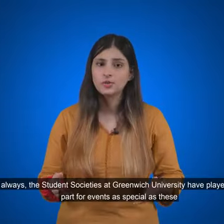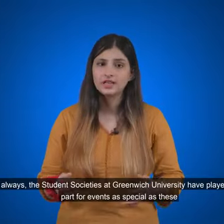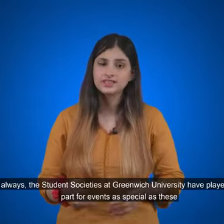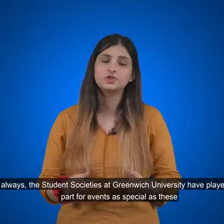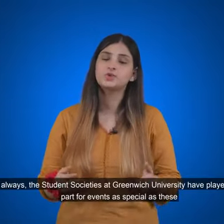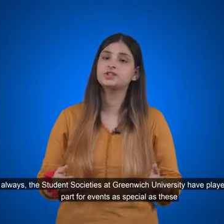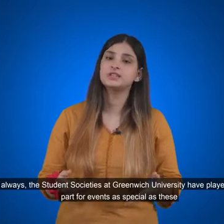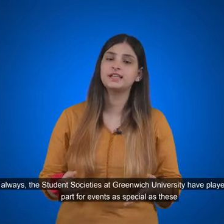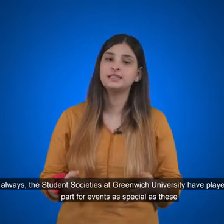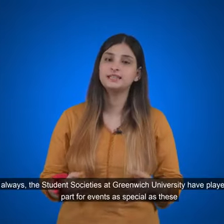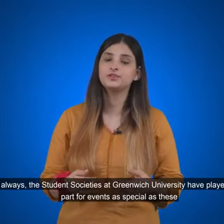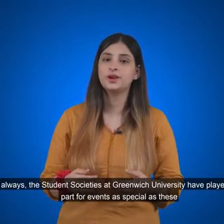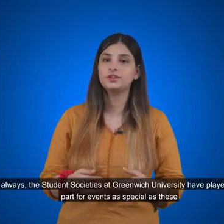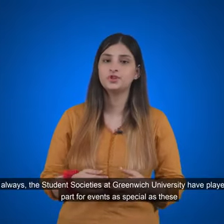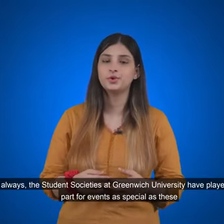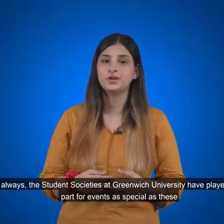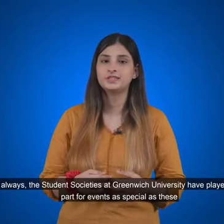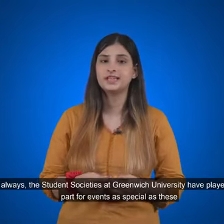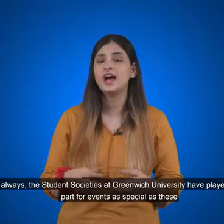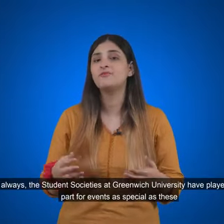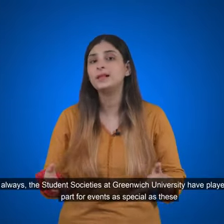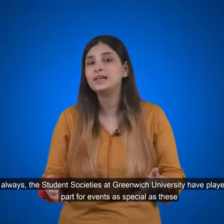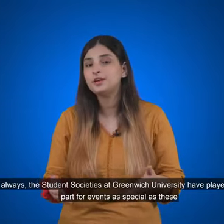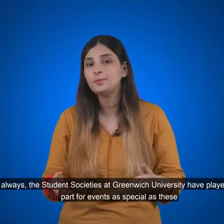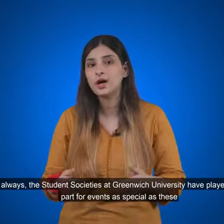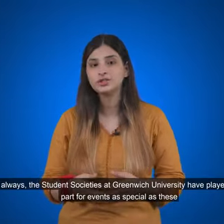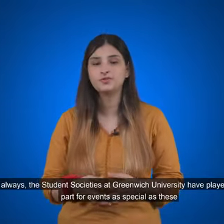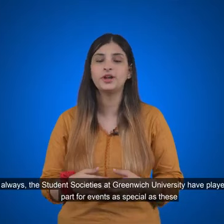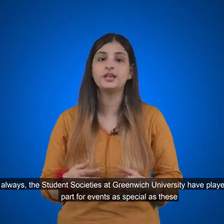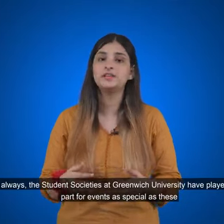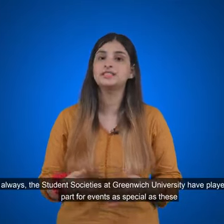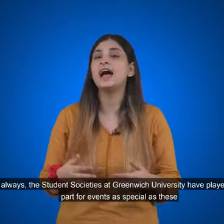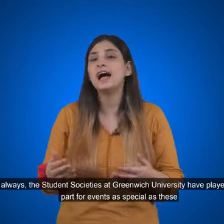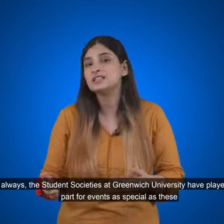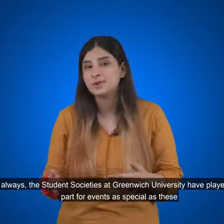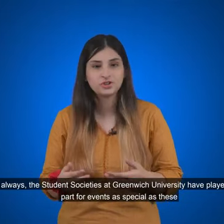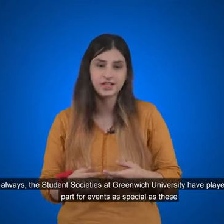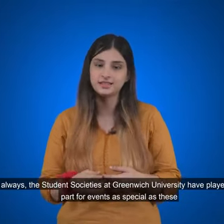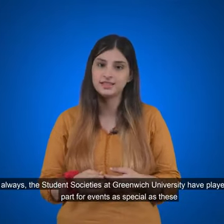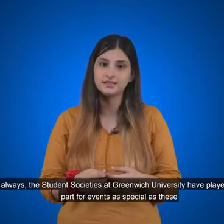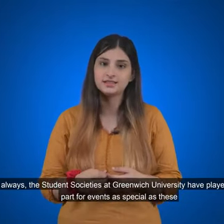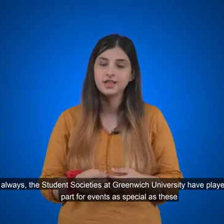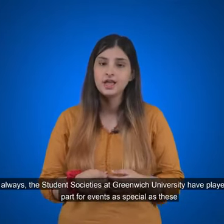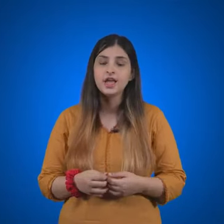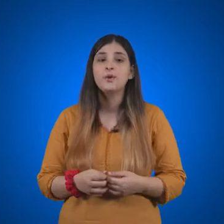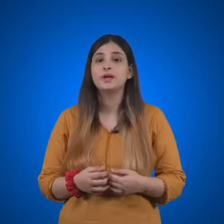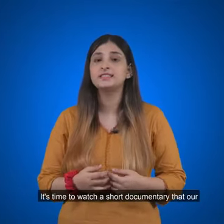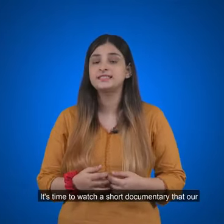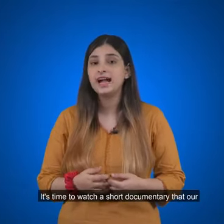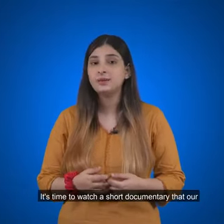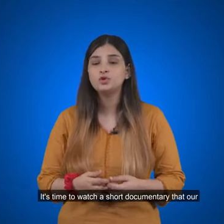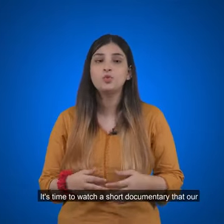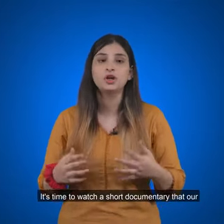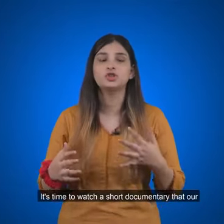always, the student societies at Greenwich University have played their parts for events as special as these. It's time to watch a